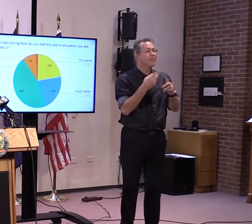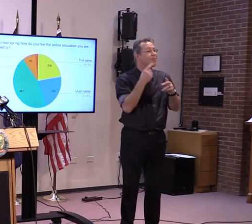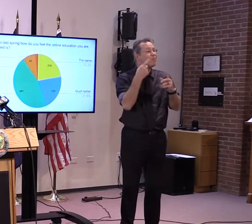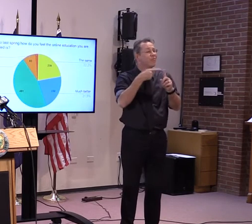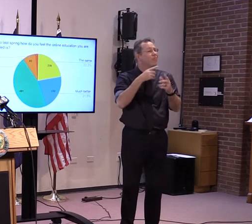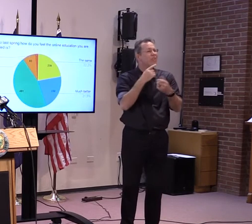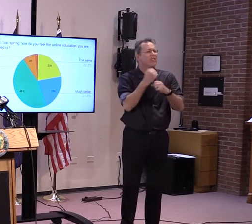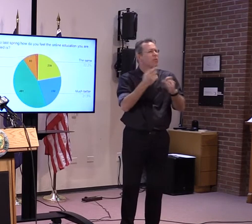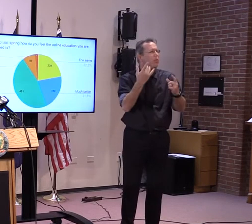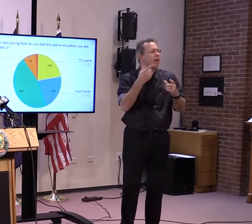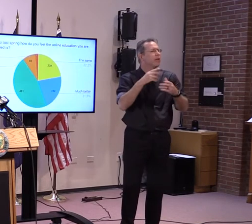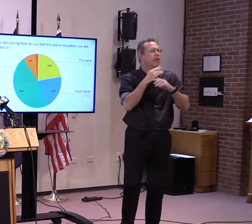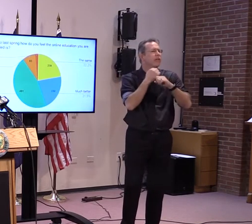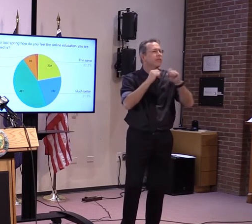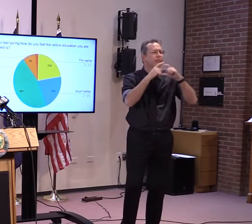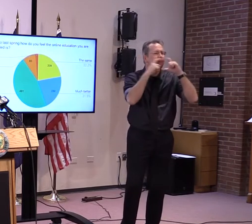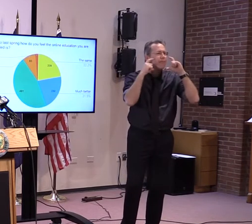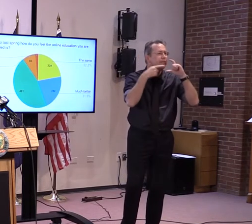please.